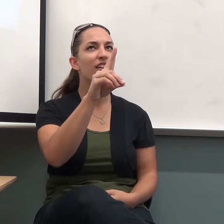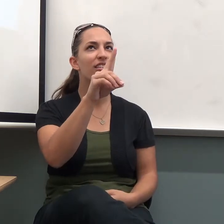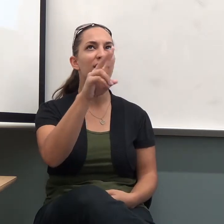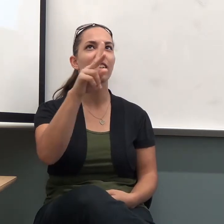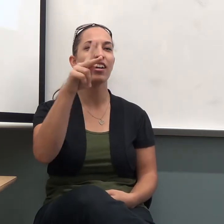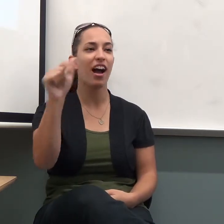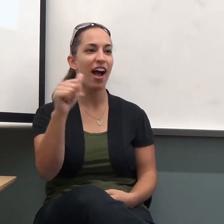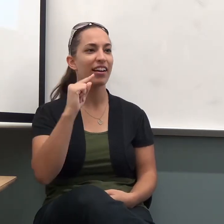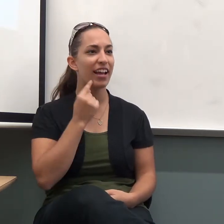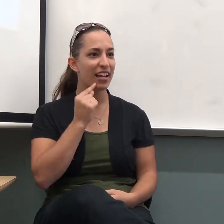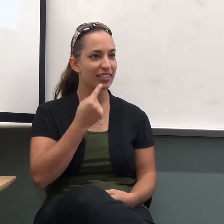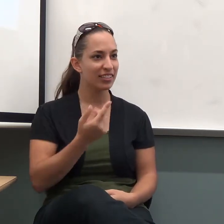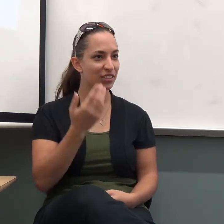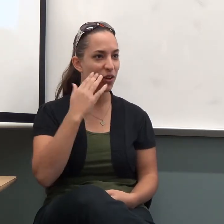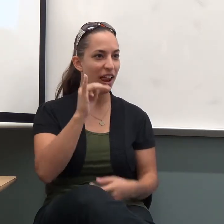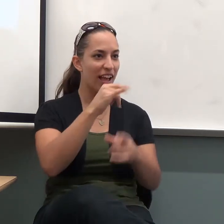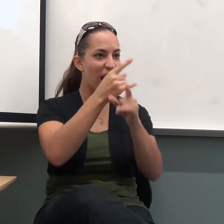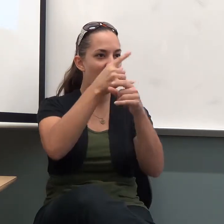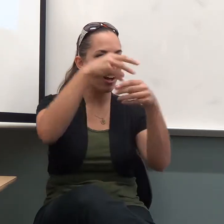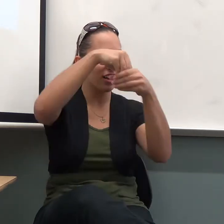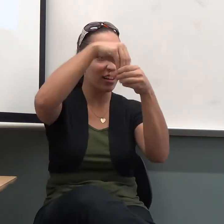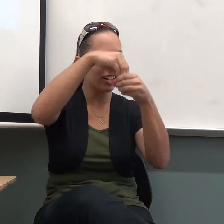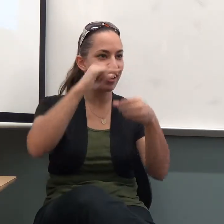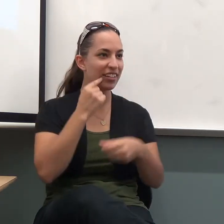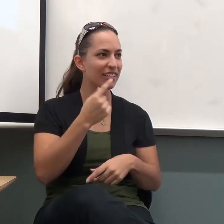Yes. What street do you live on? We're